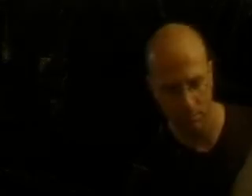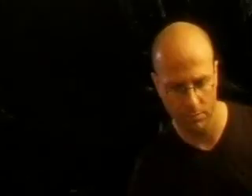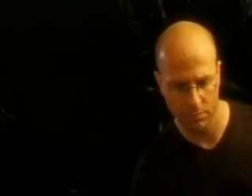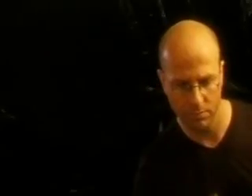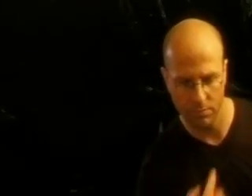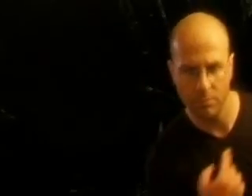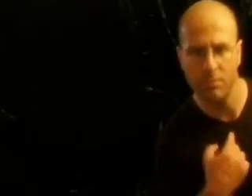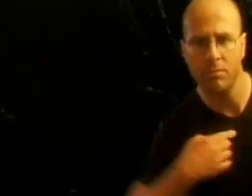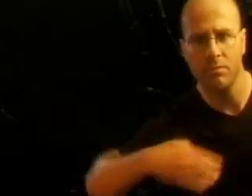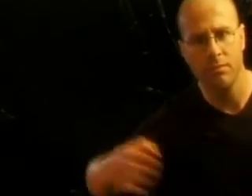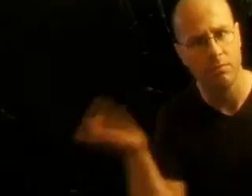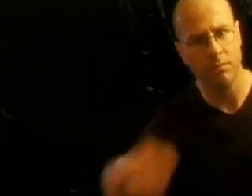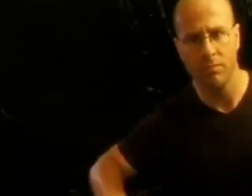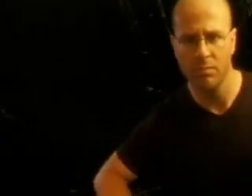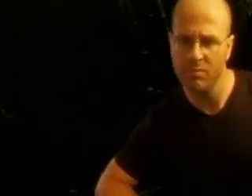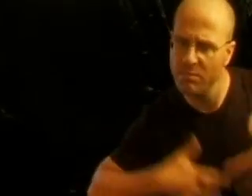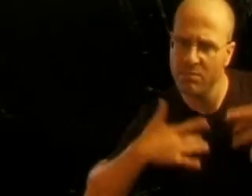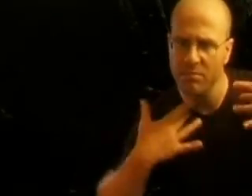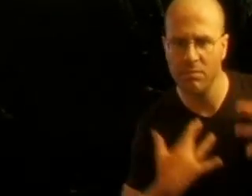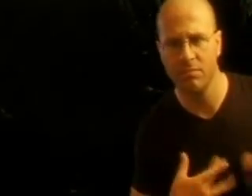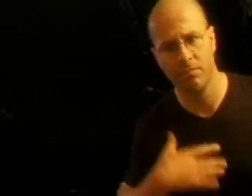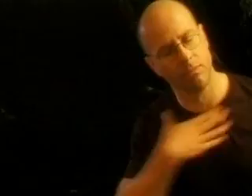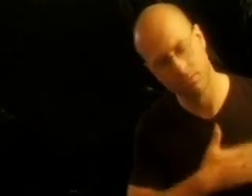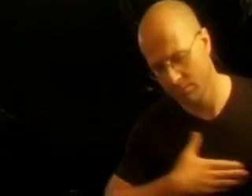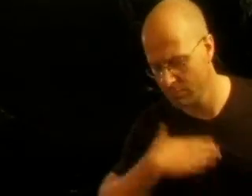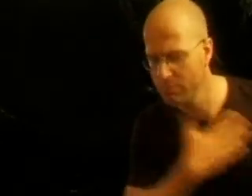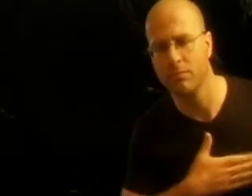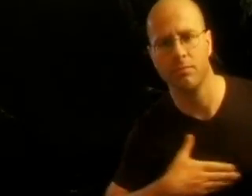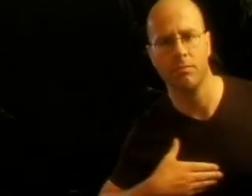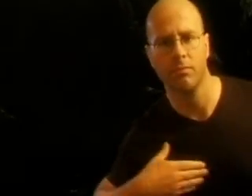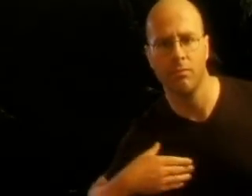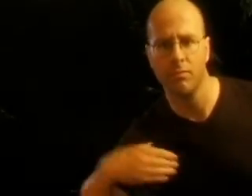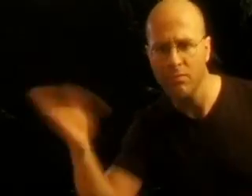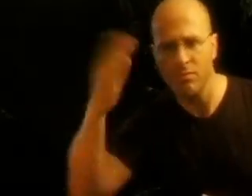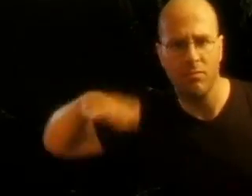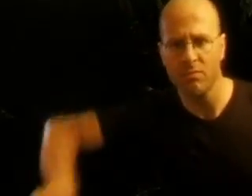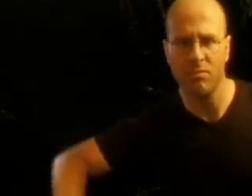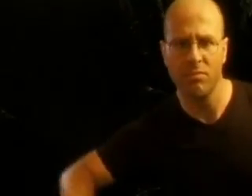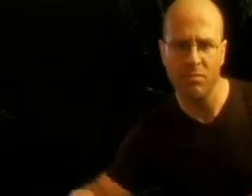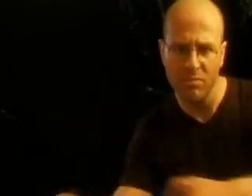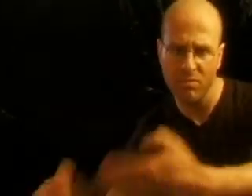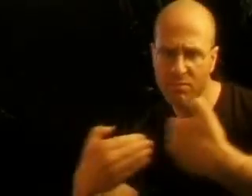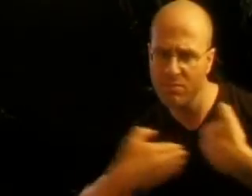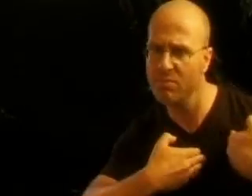I never felt such pleasure. Nothing else seemed to matter.